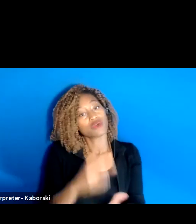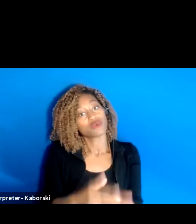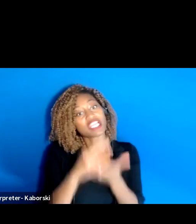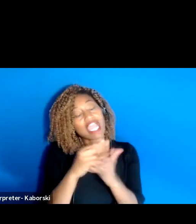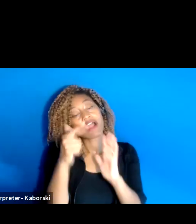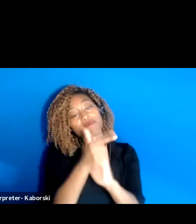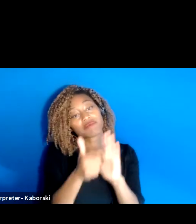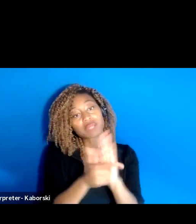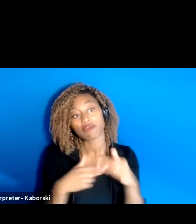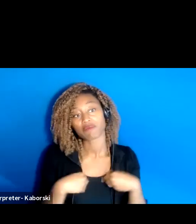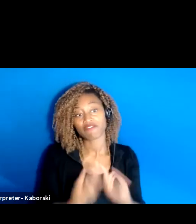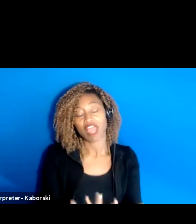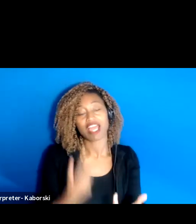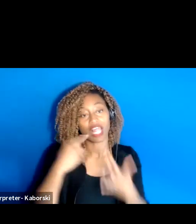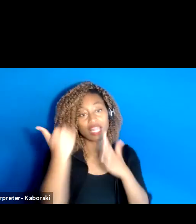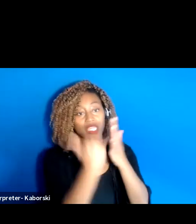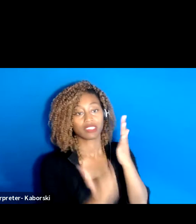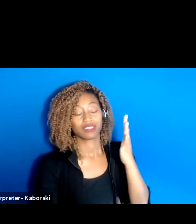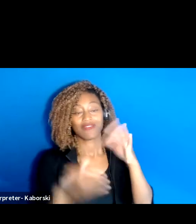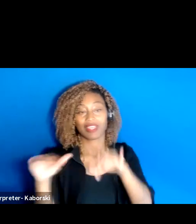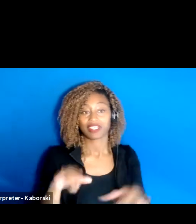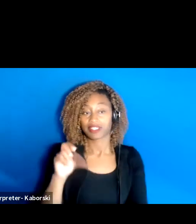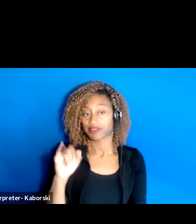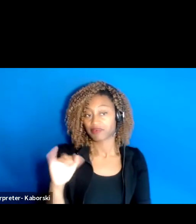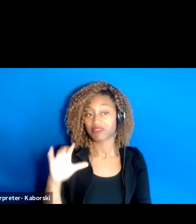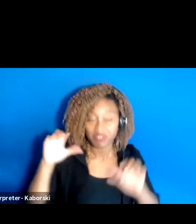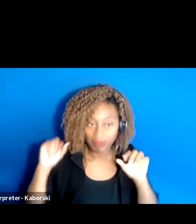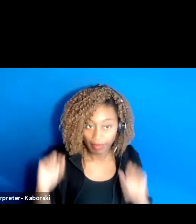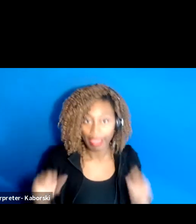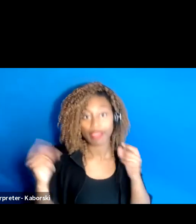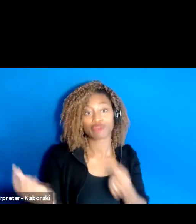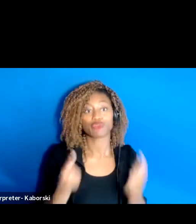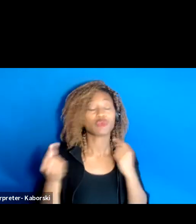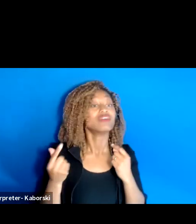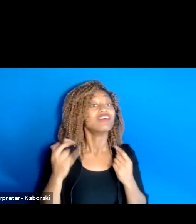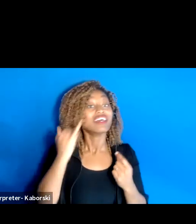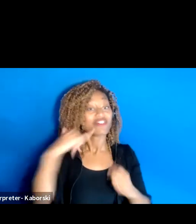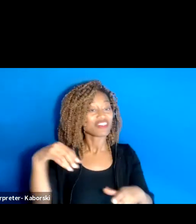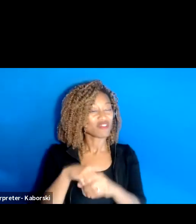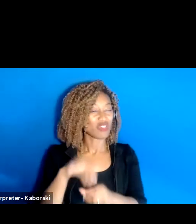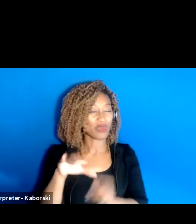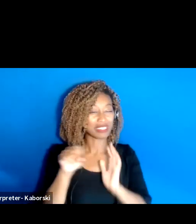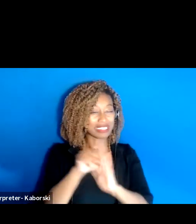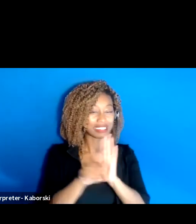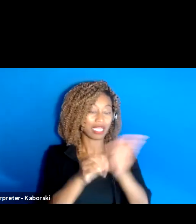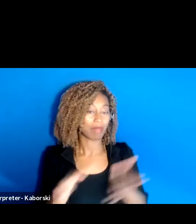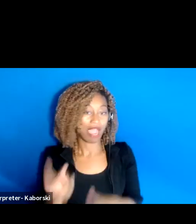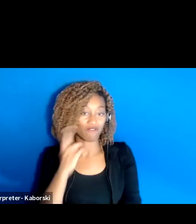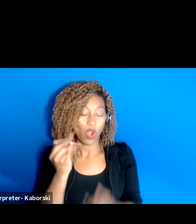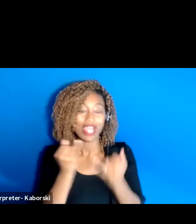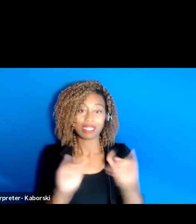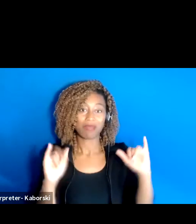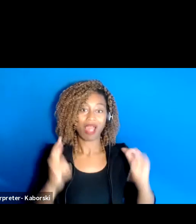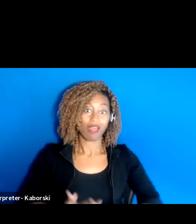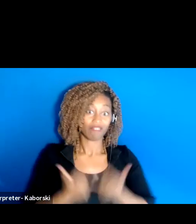of activities that a silk can do, and that's assuming they are also included in your state plan for independent living.